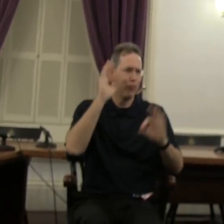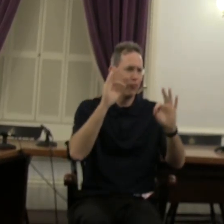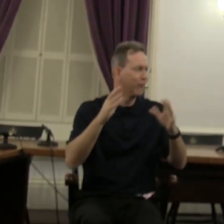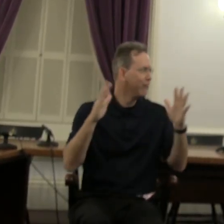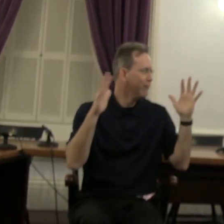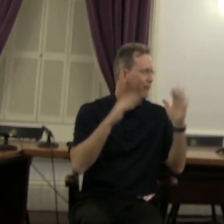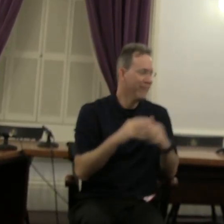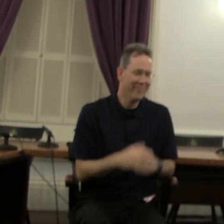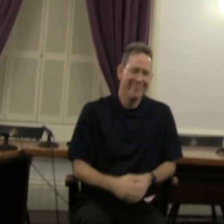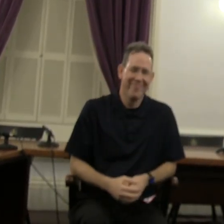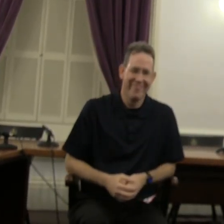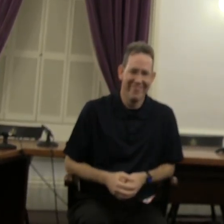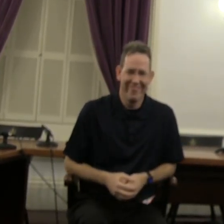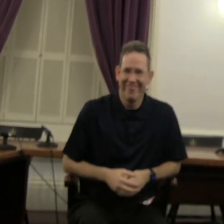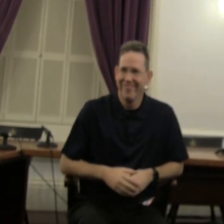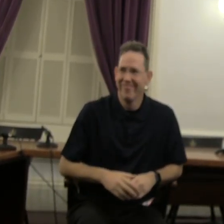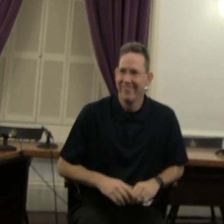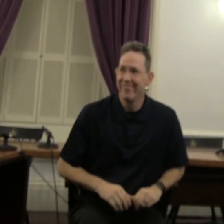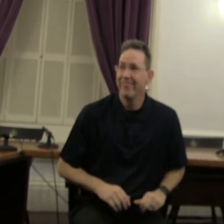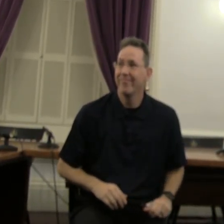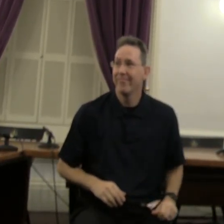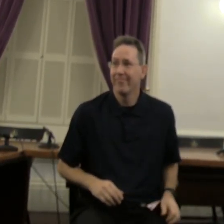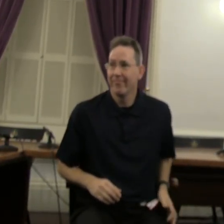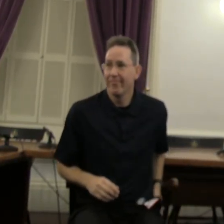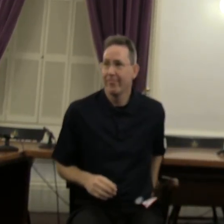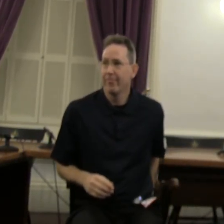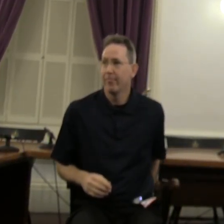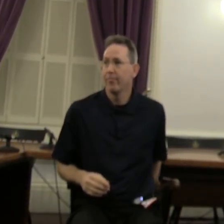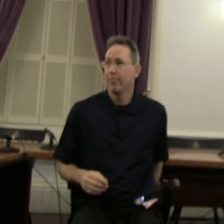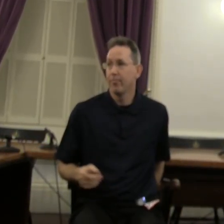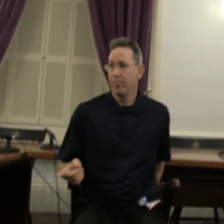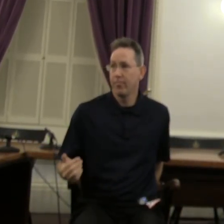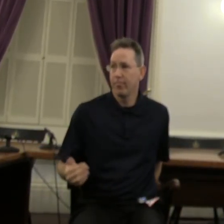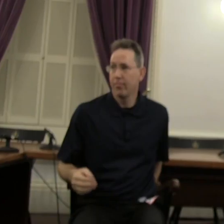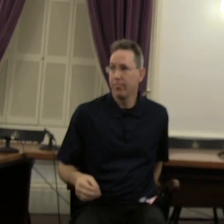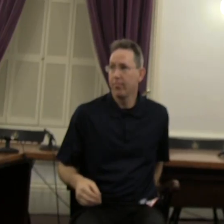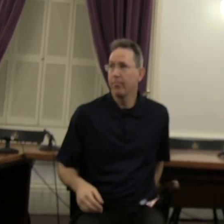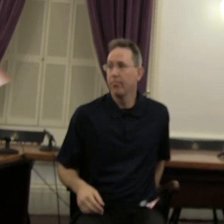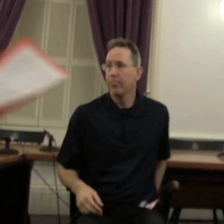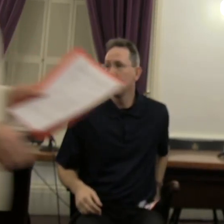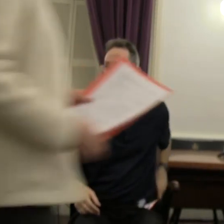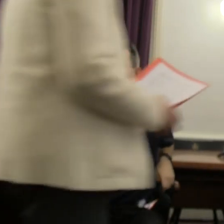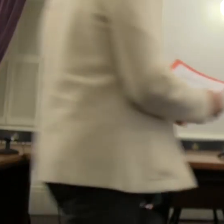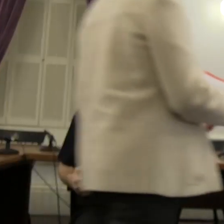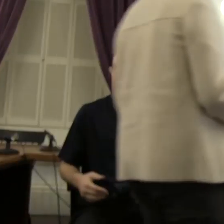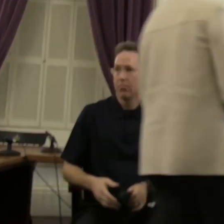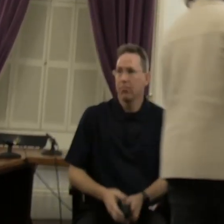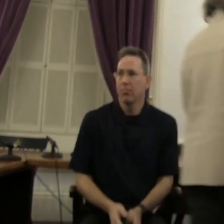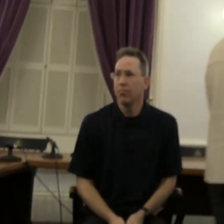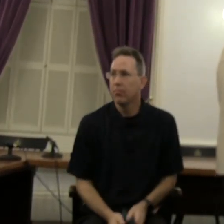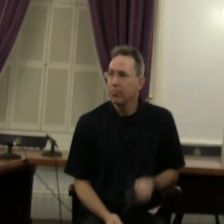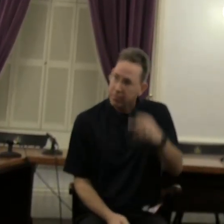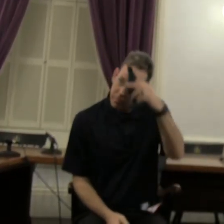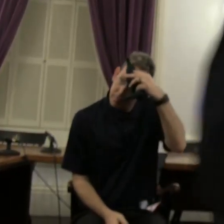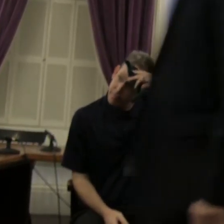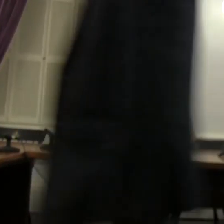to fight for the rights that you deserve. So thank you for what you're doing here. It does make a difference. Thanks.